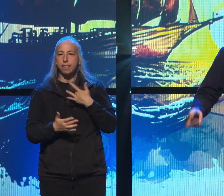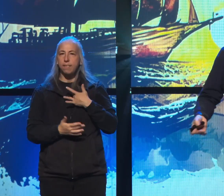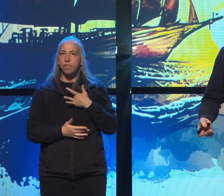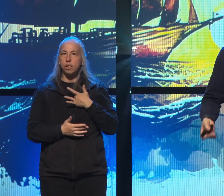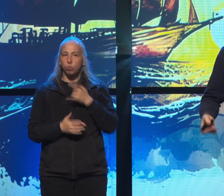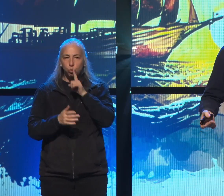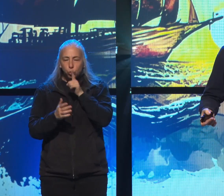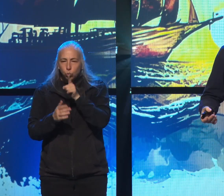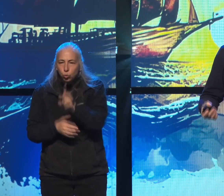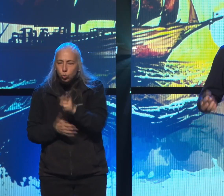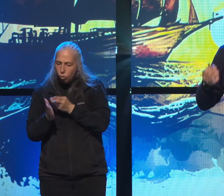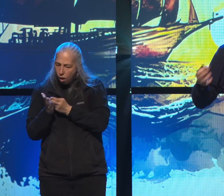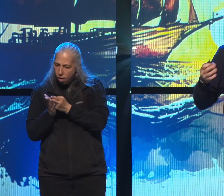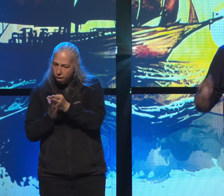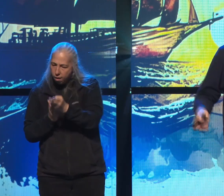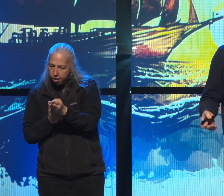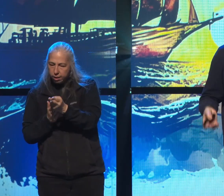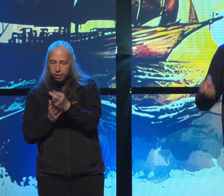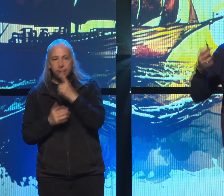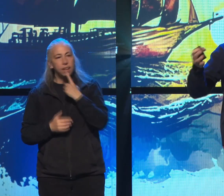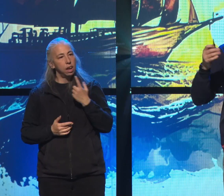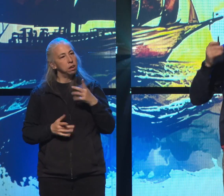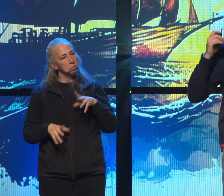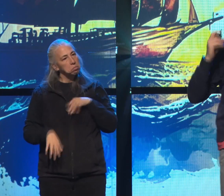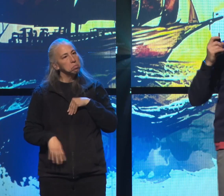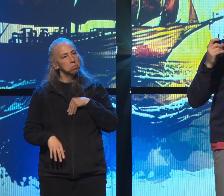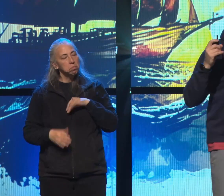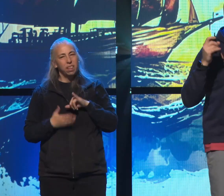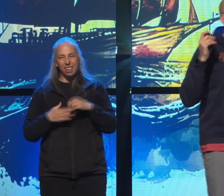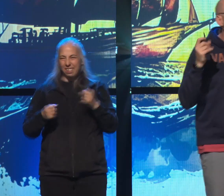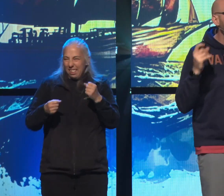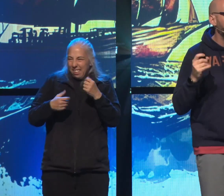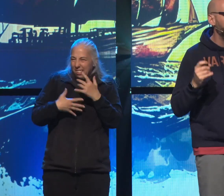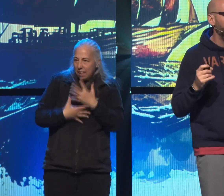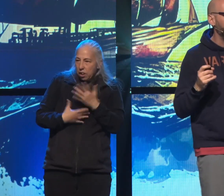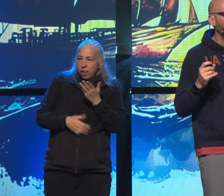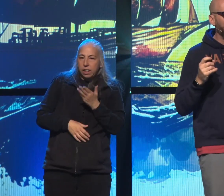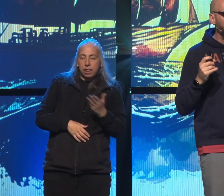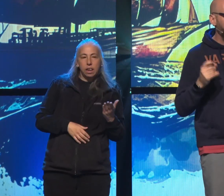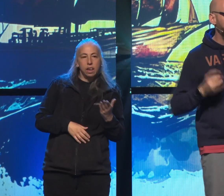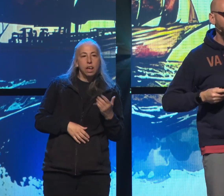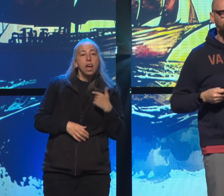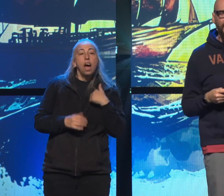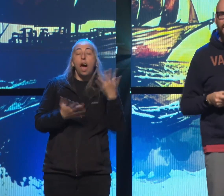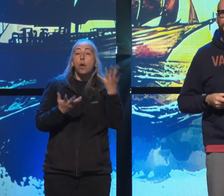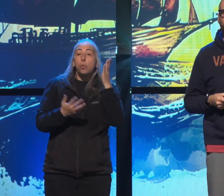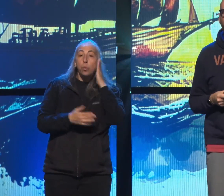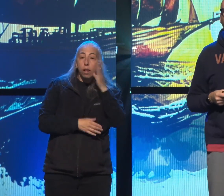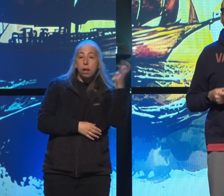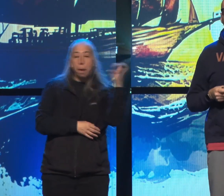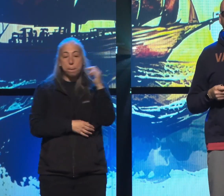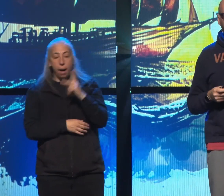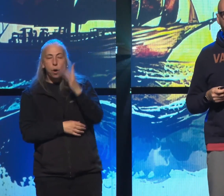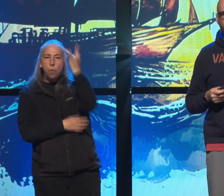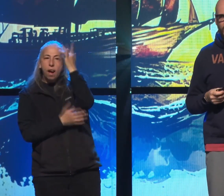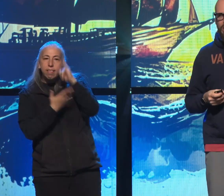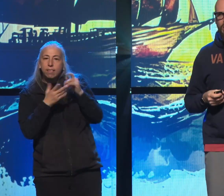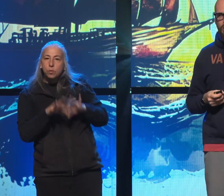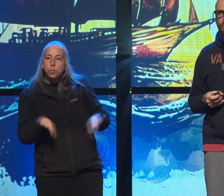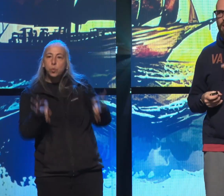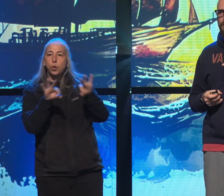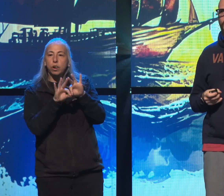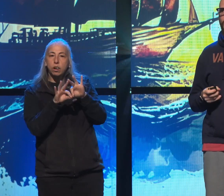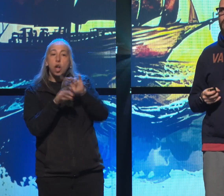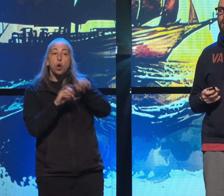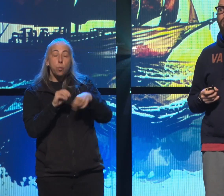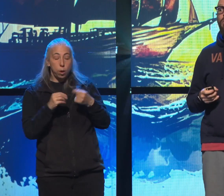is scary. This is really scary. And then after the song, I want to come back and tell you why it's so important and what can happen in our lives when we actually learn to